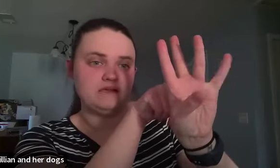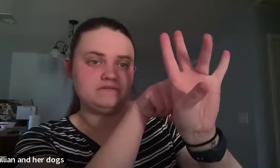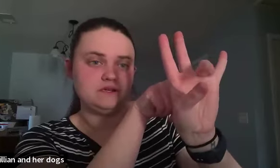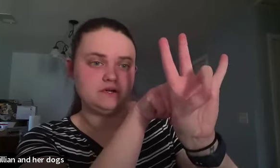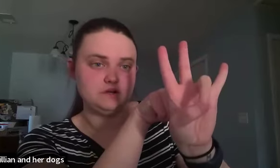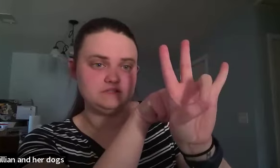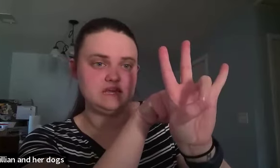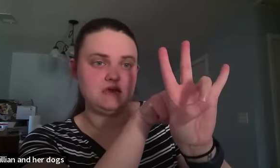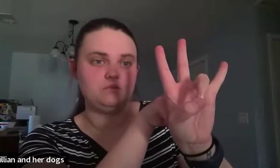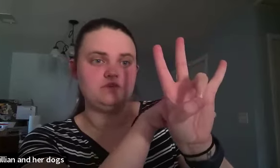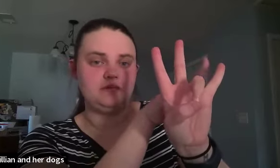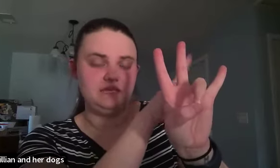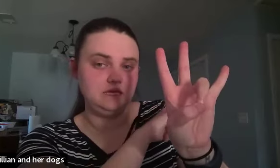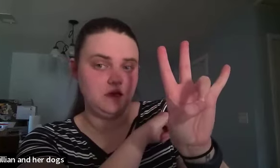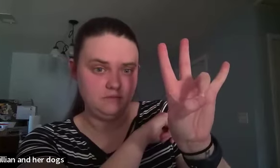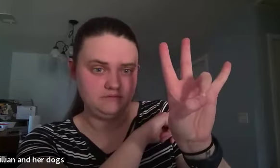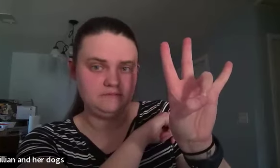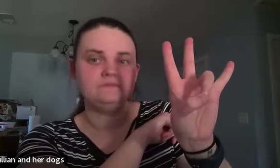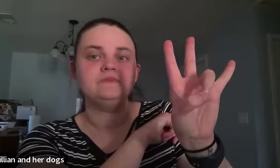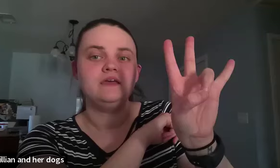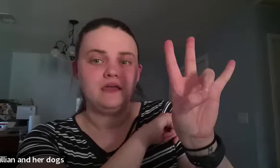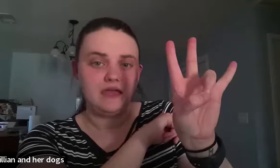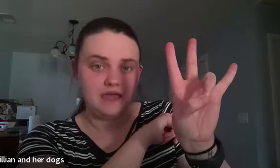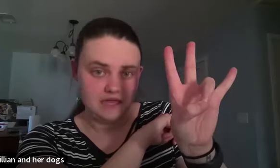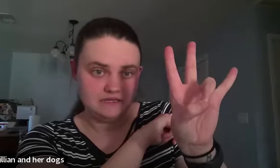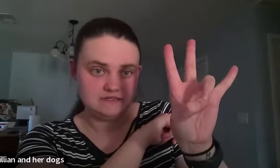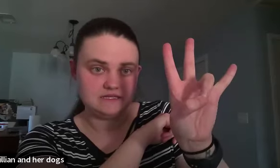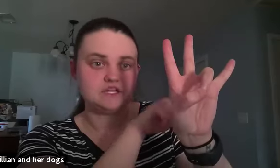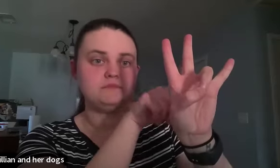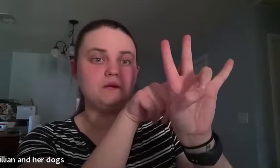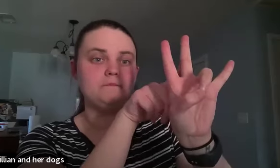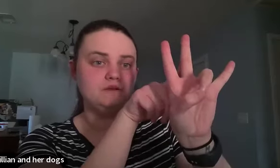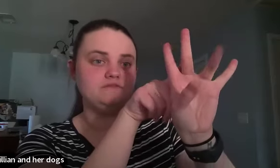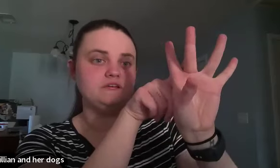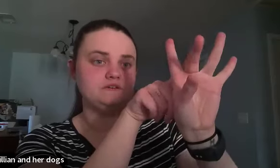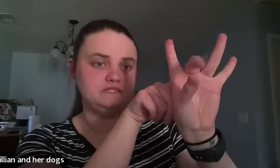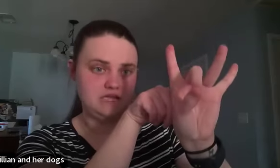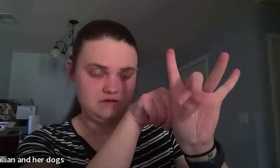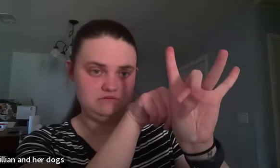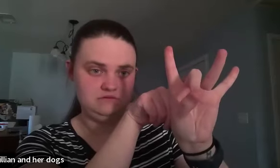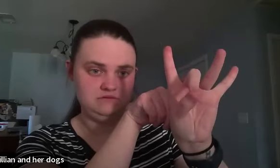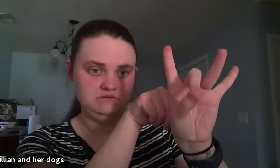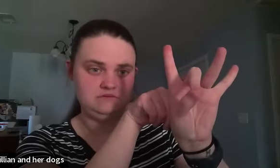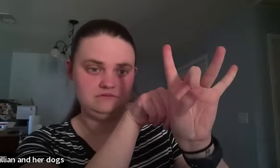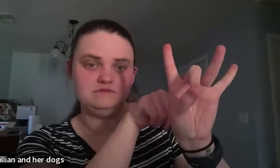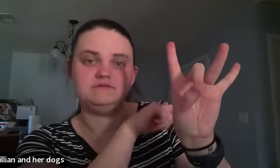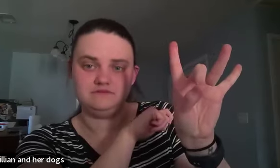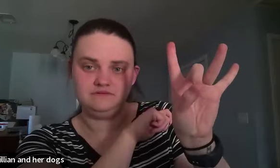ring finger, goes down with our pinky up. Eight is going to be our middle finger down.